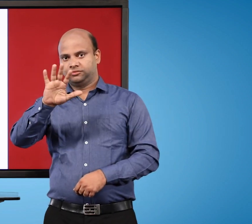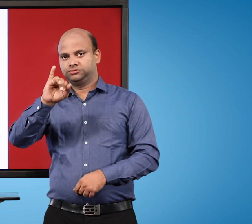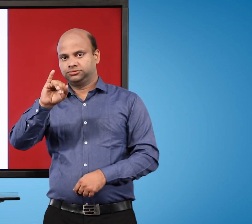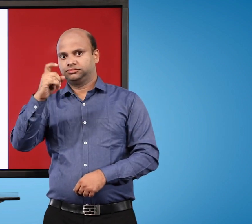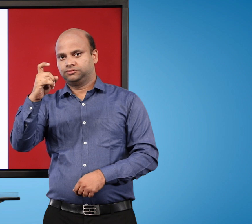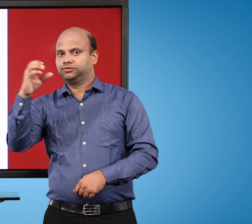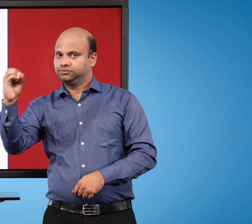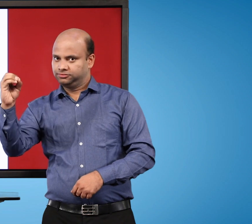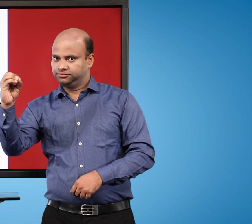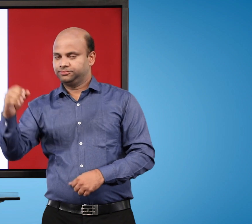2345670.